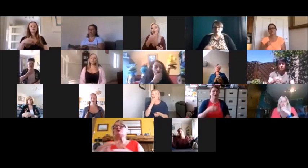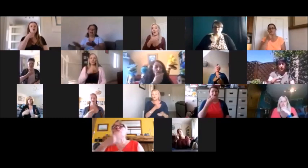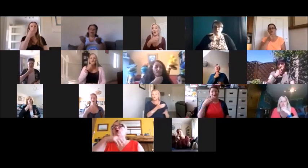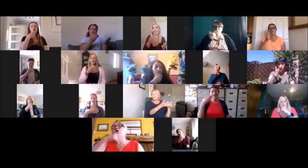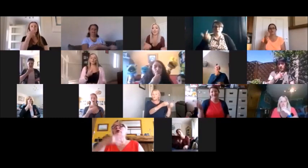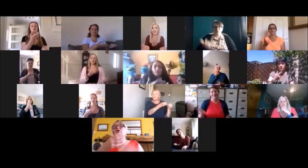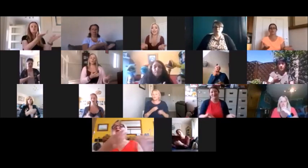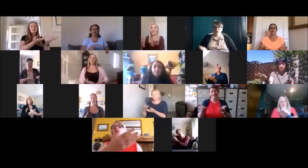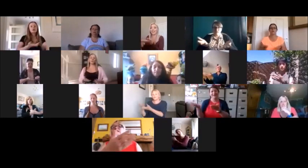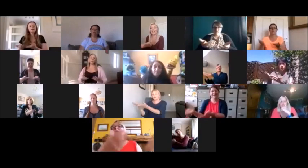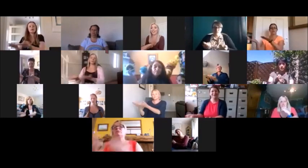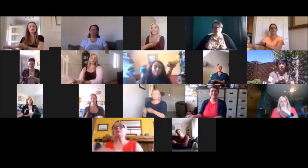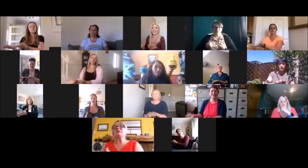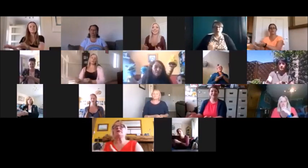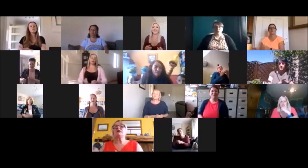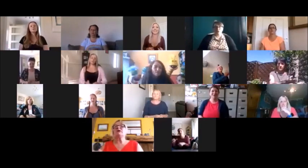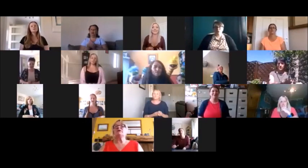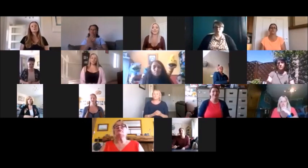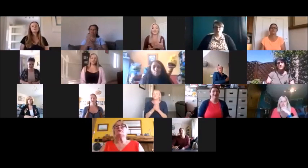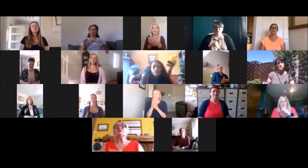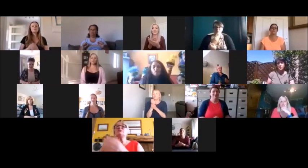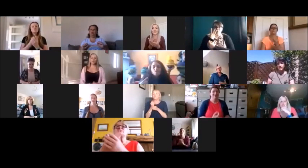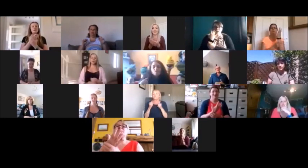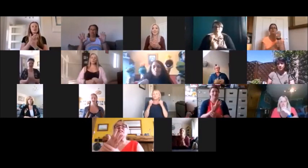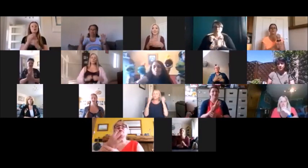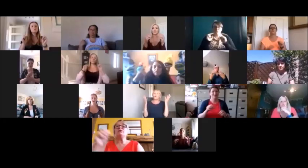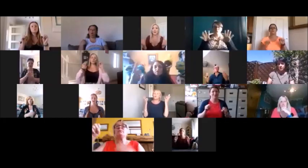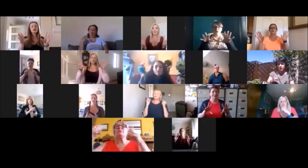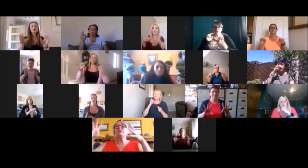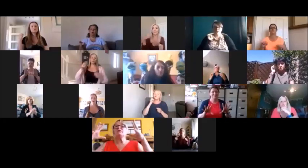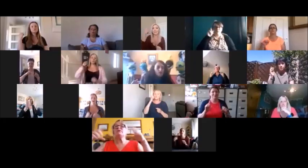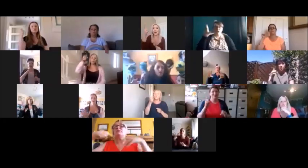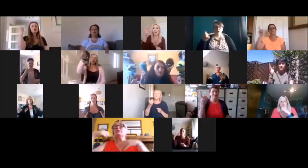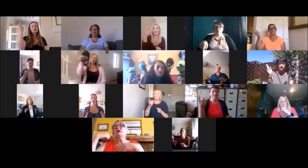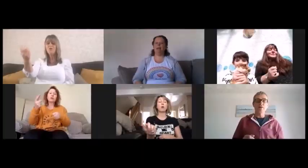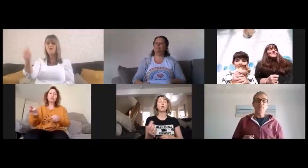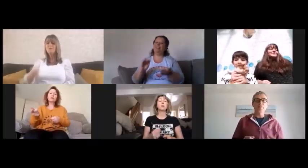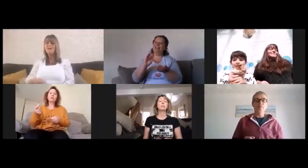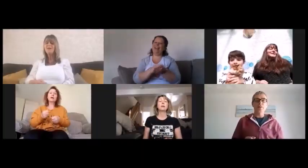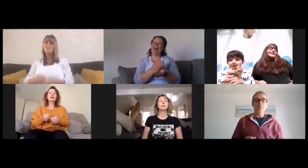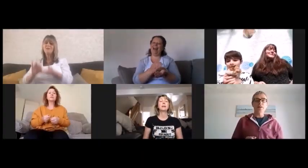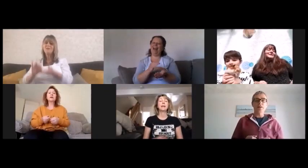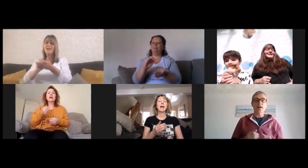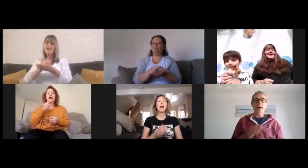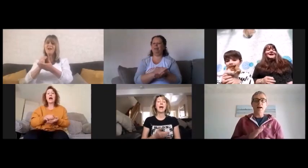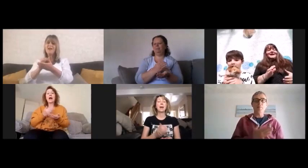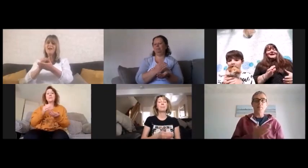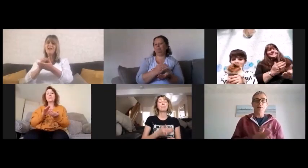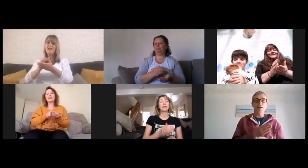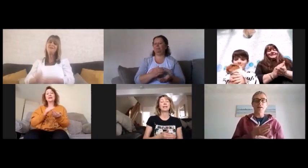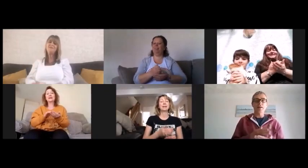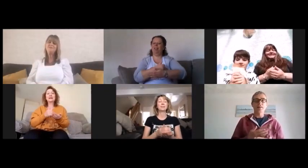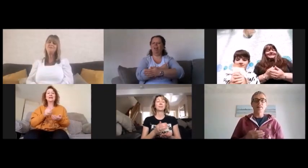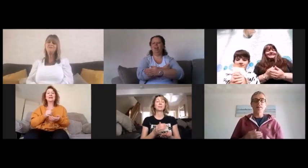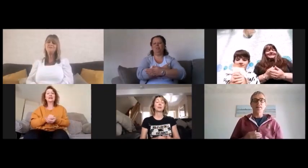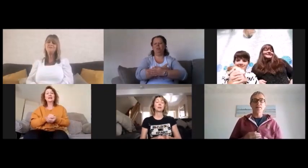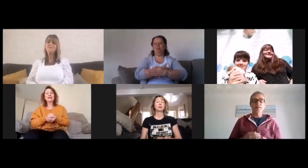much joy you can give to each brand new bright tomorrow. Make me